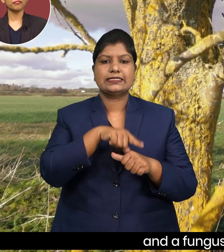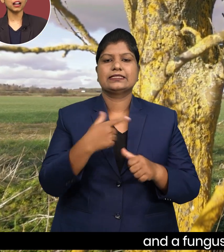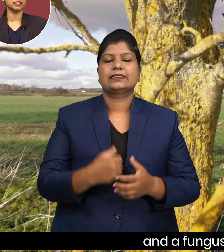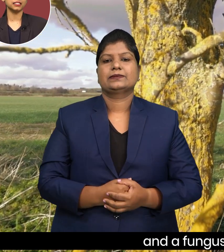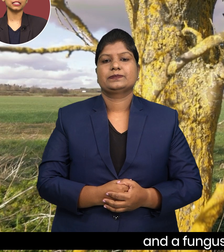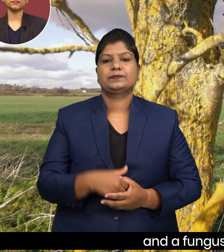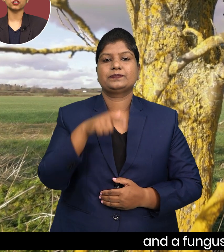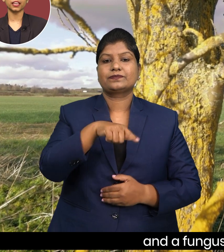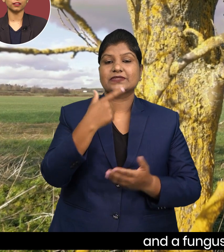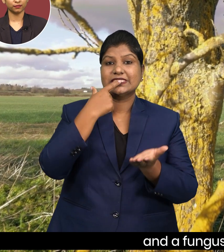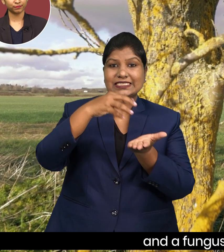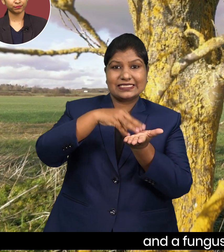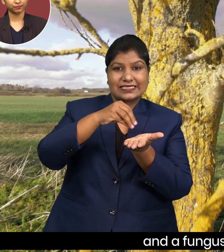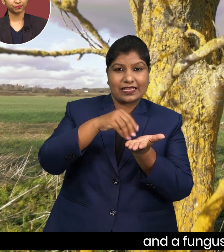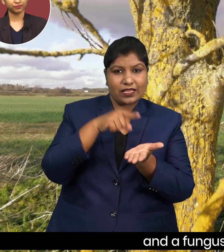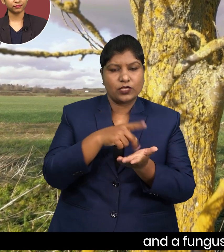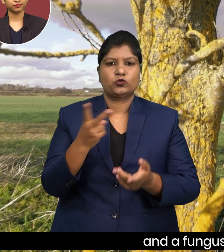and a fungus live together.